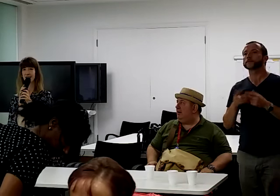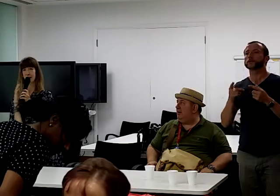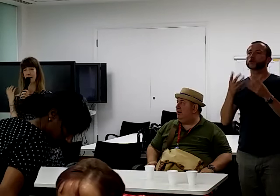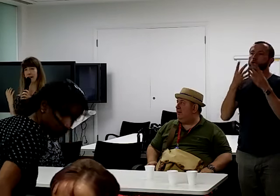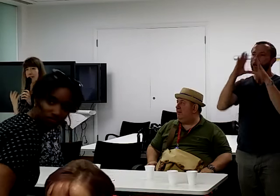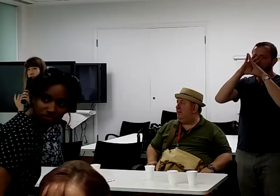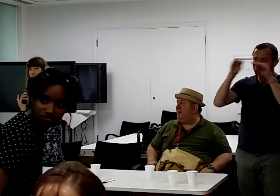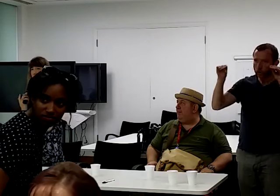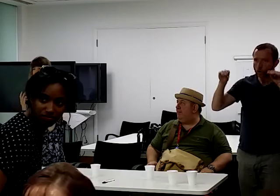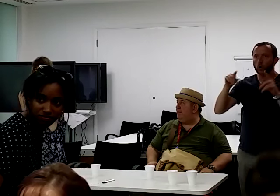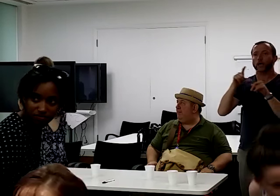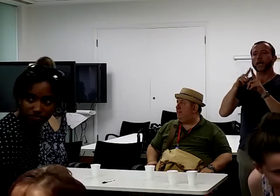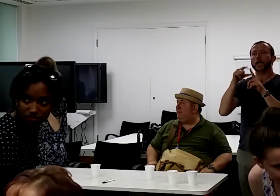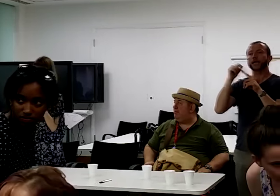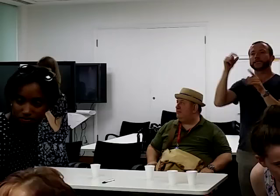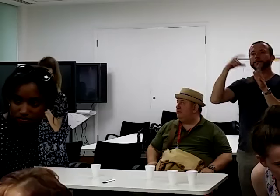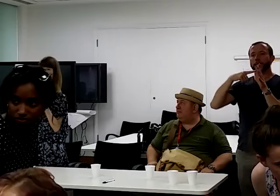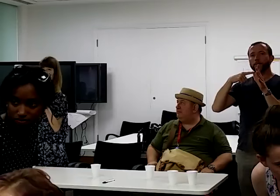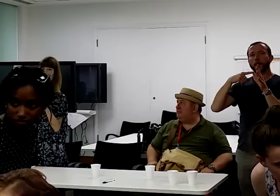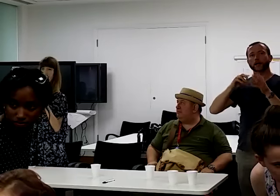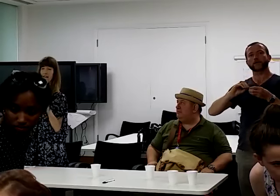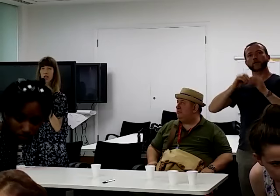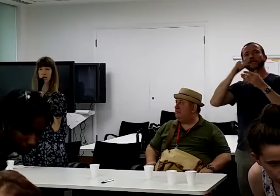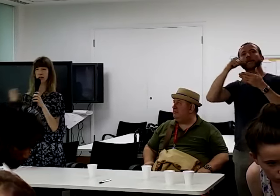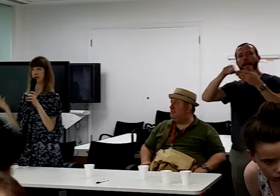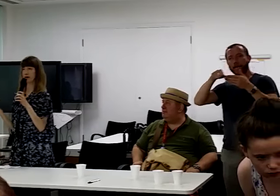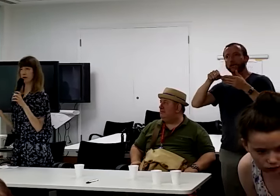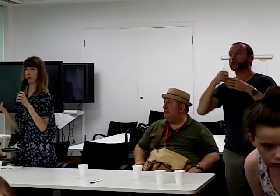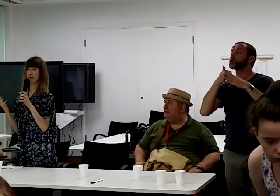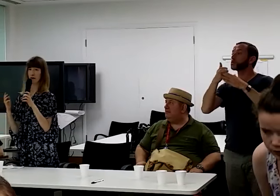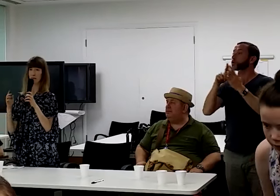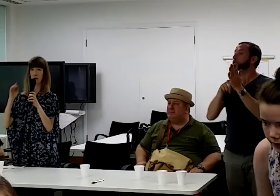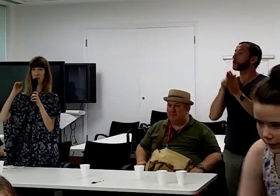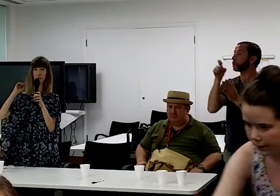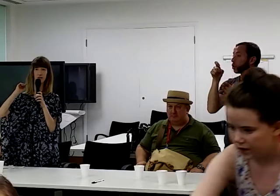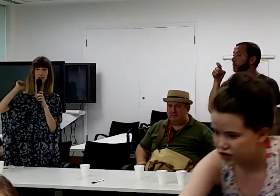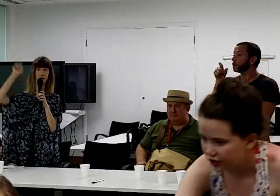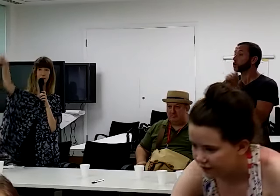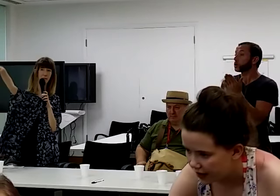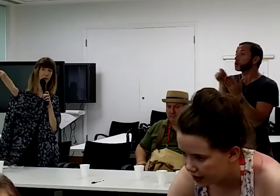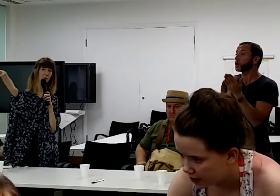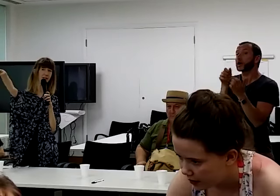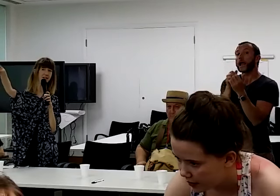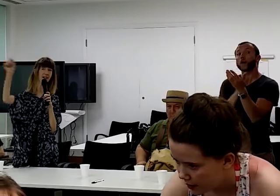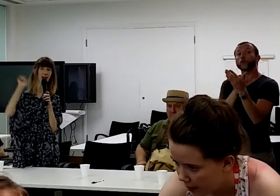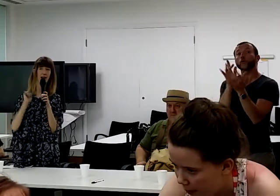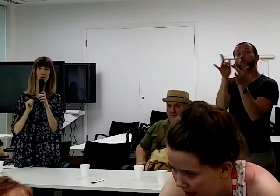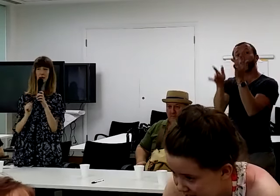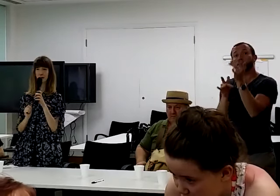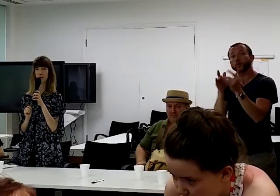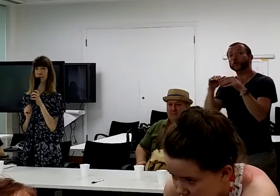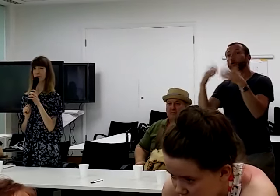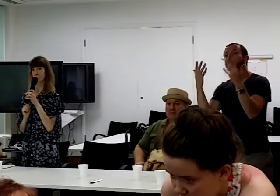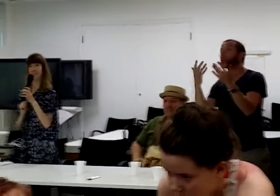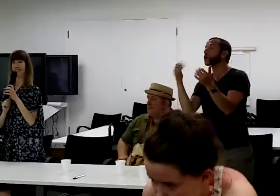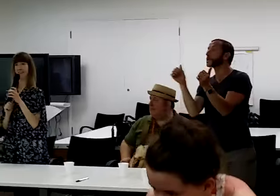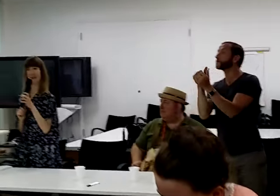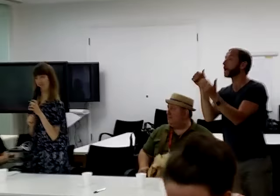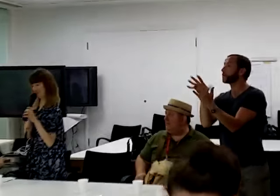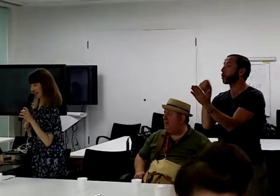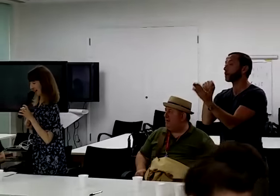I was just saying that Deepak has launched a letter in support of Jeremy Corbyn. You can sign it on the website, but you can also sign a paper copy at the back of the